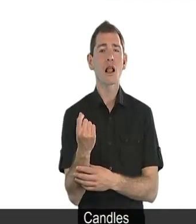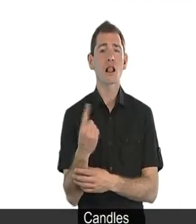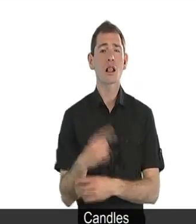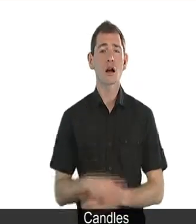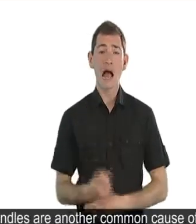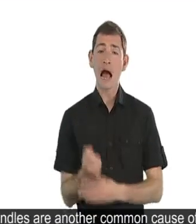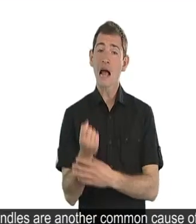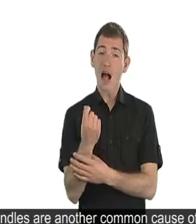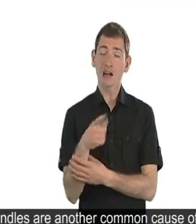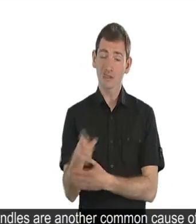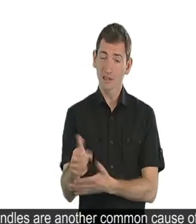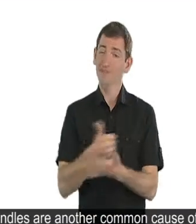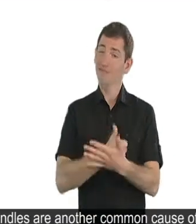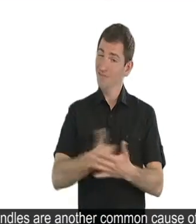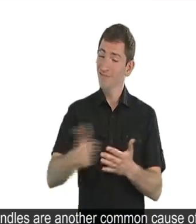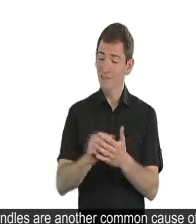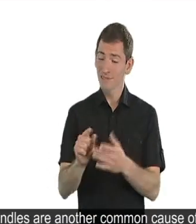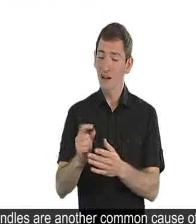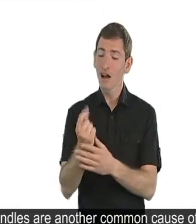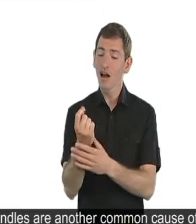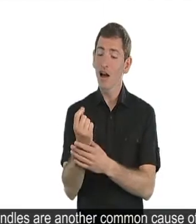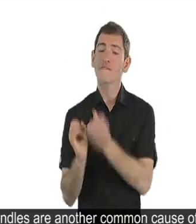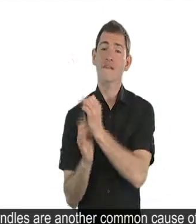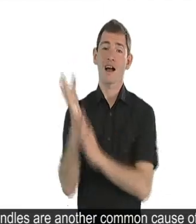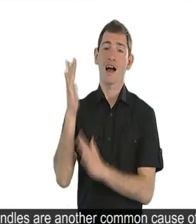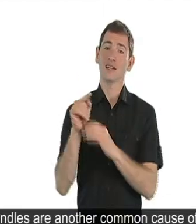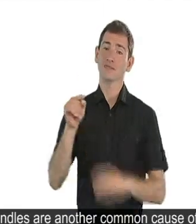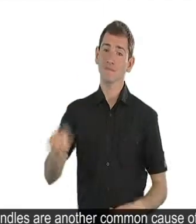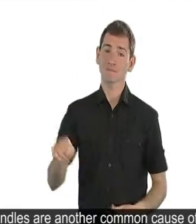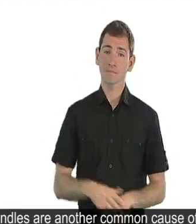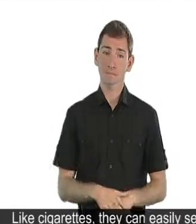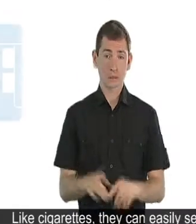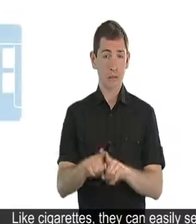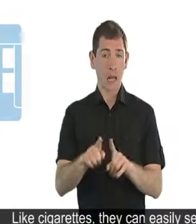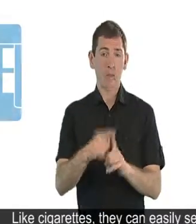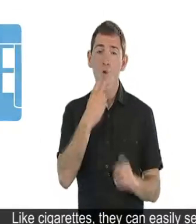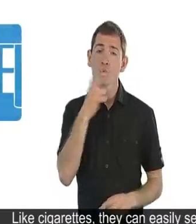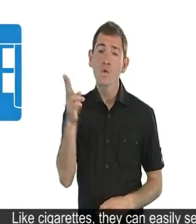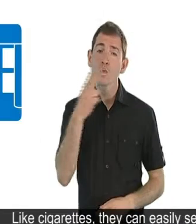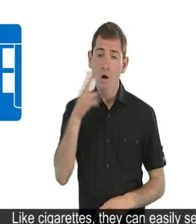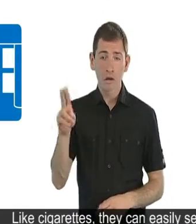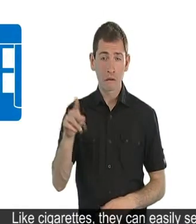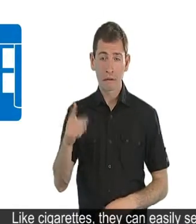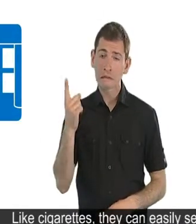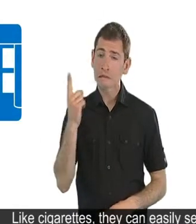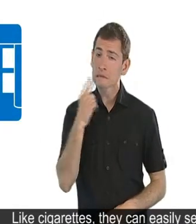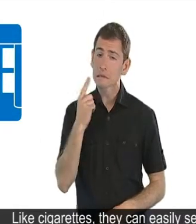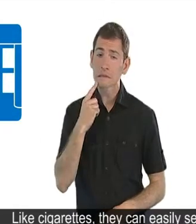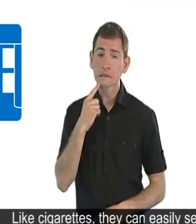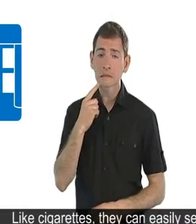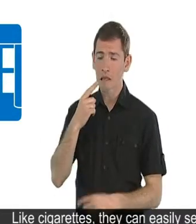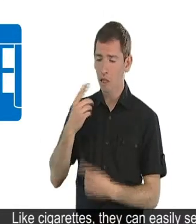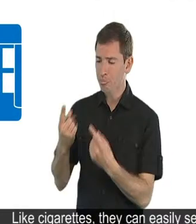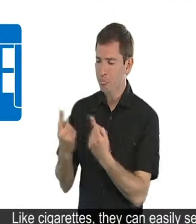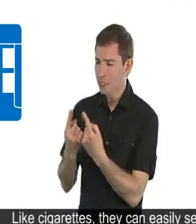Candles. Candles are another common cause of fires. Like cigarettes, they can easily set fire to